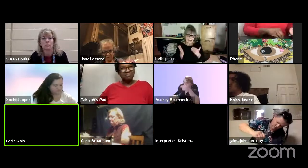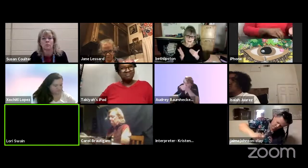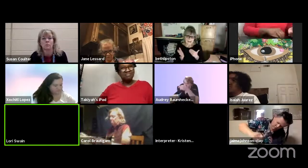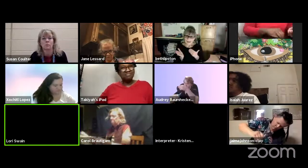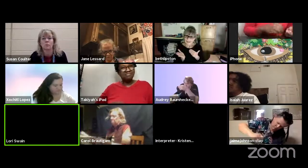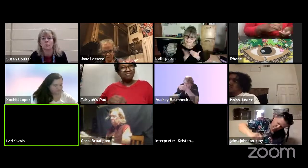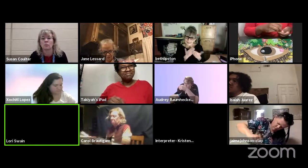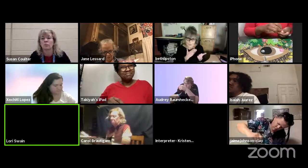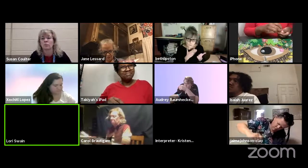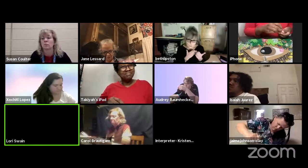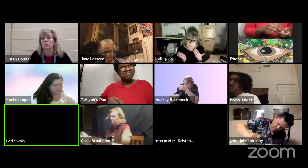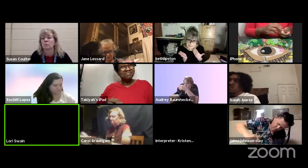Anyways,